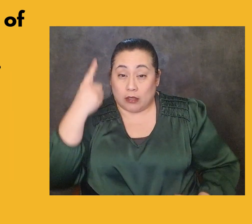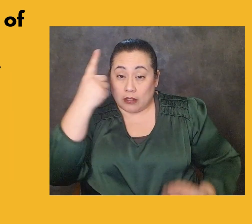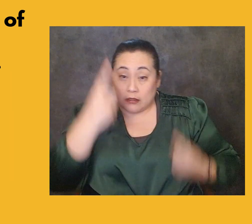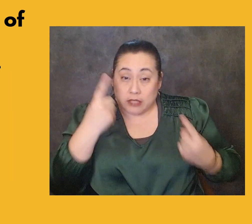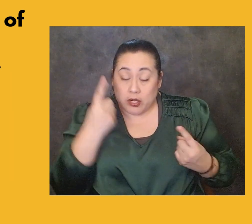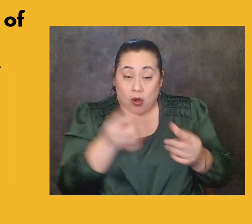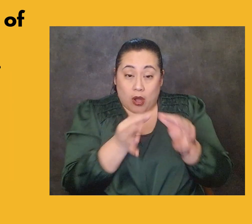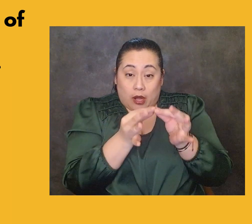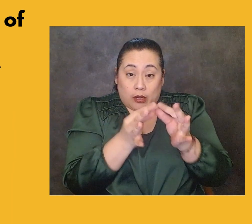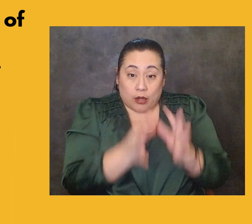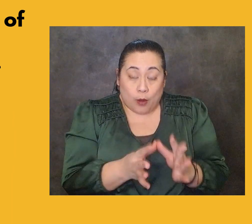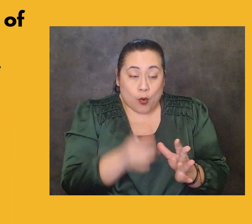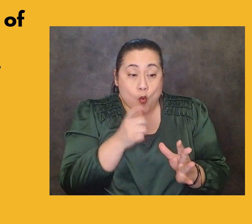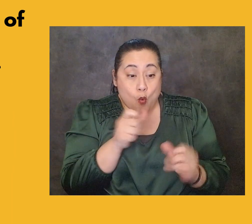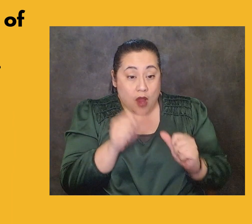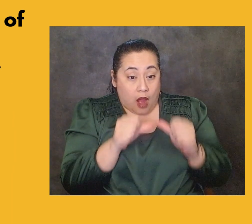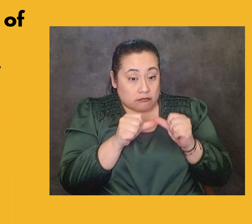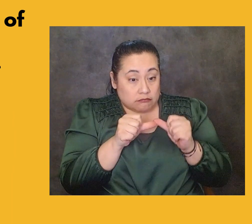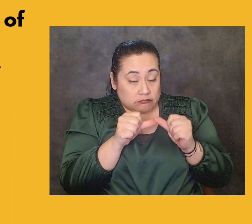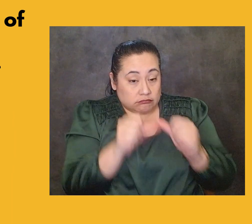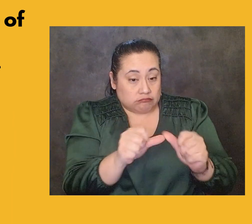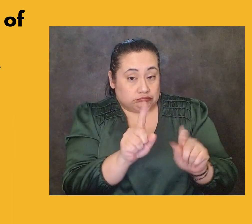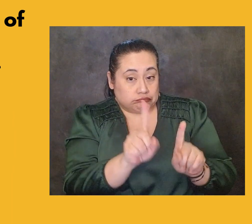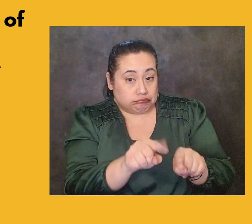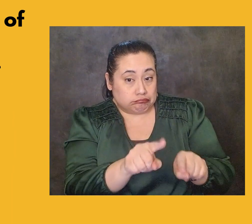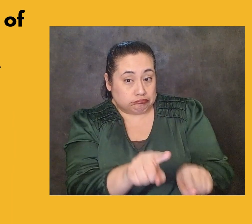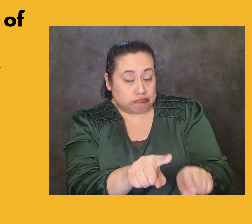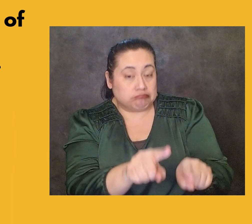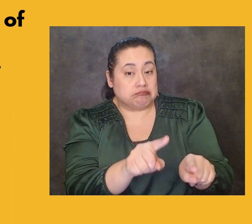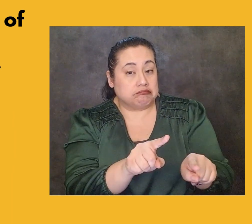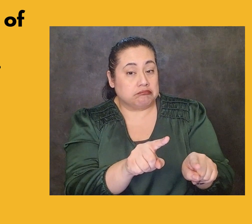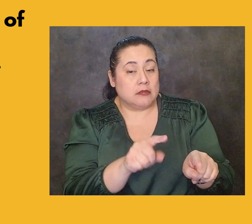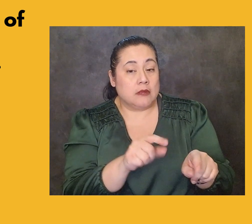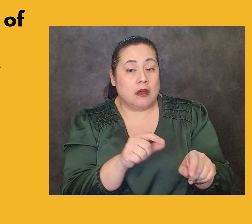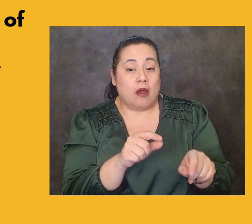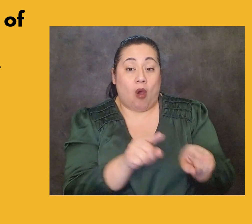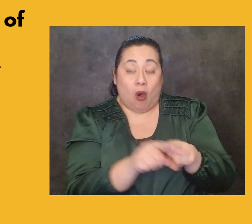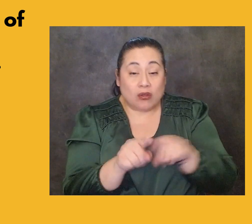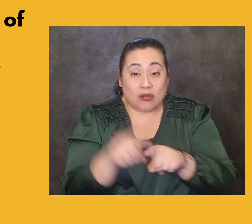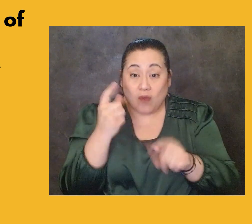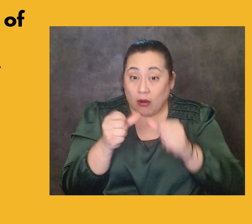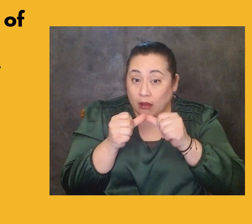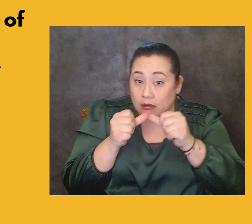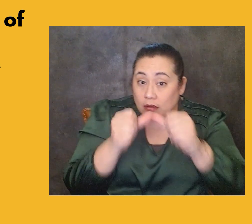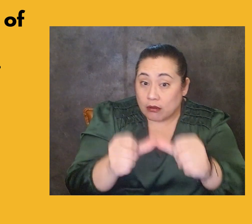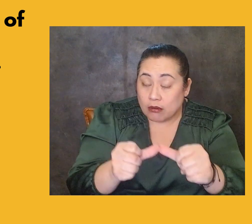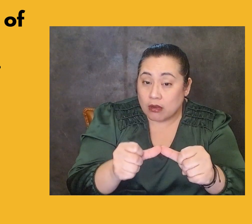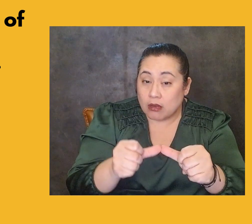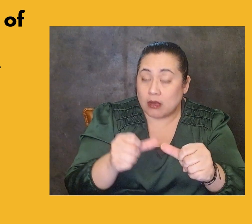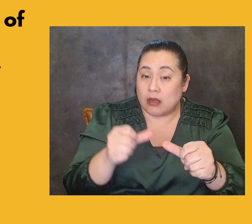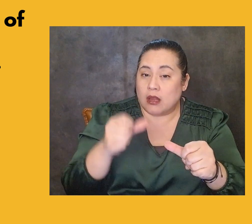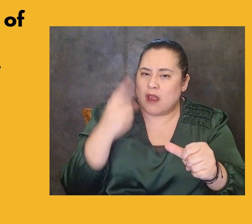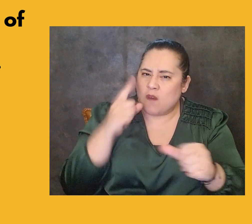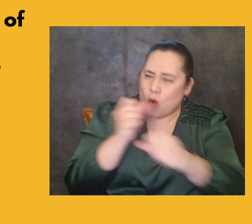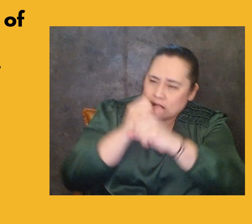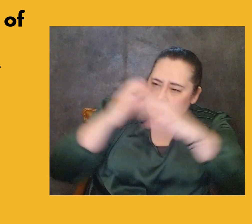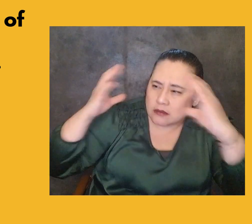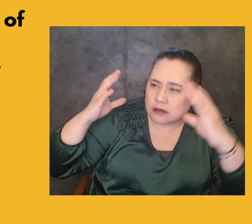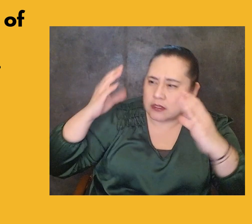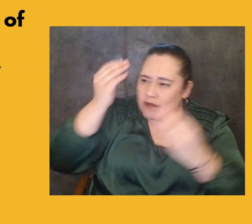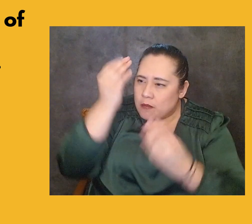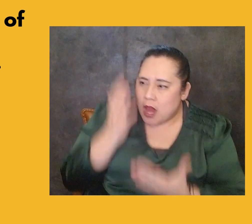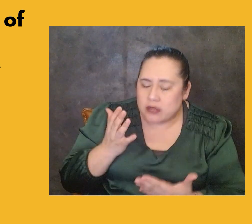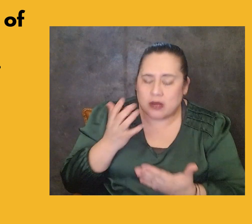the interpreter who can be consistent and also, consistencies for